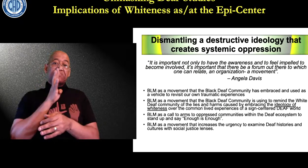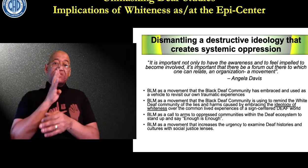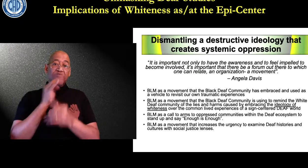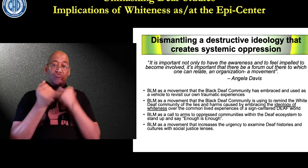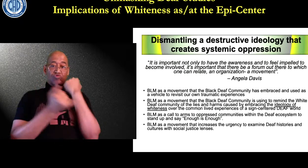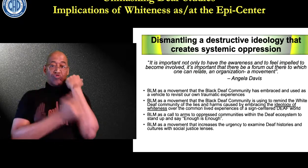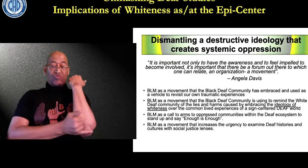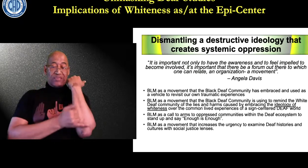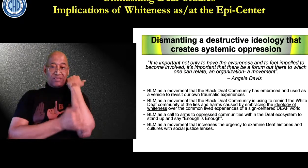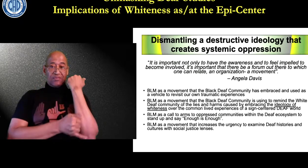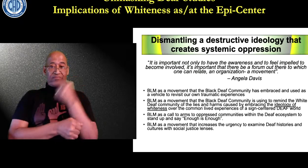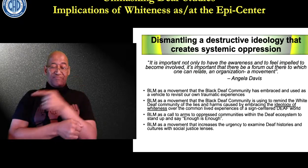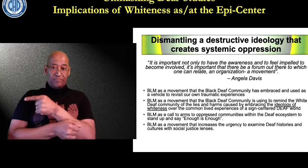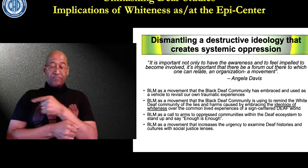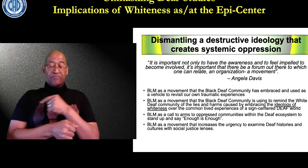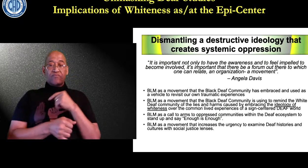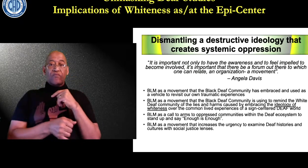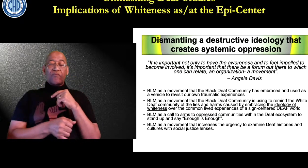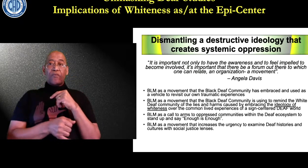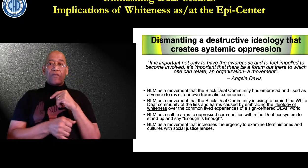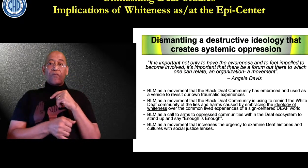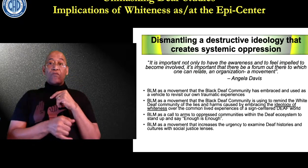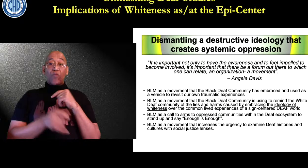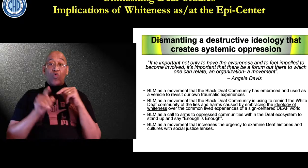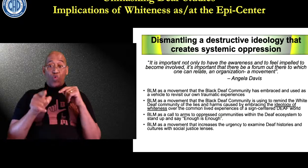For an example,